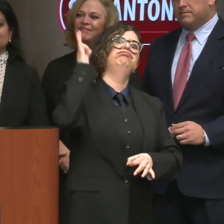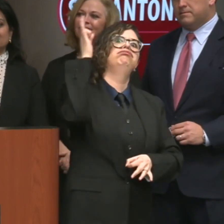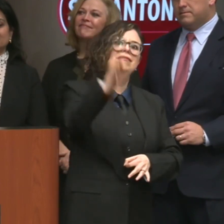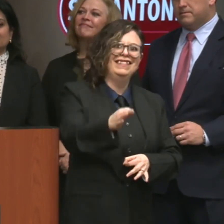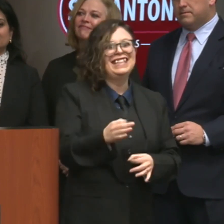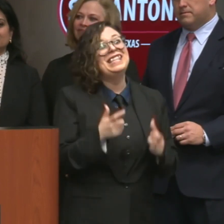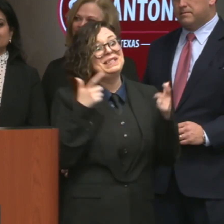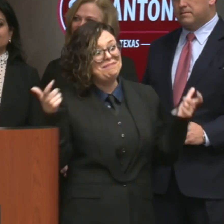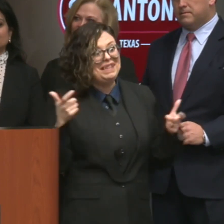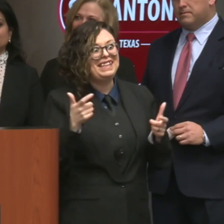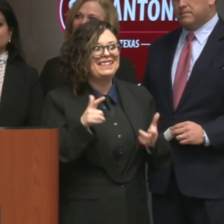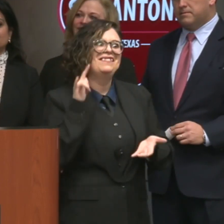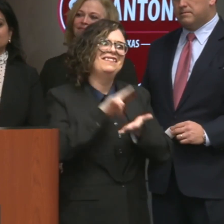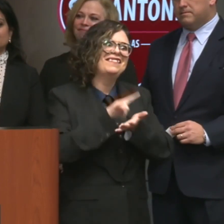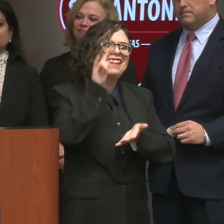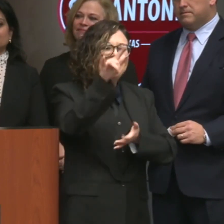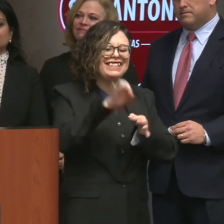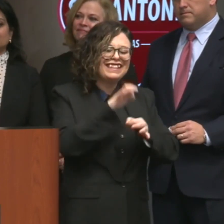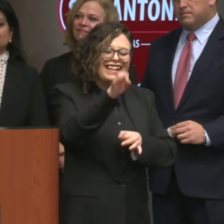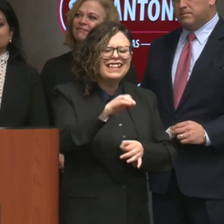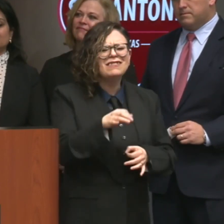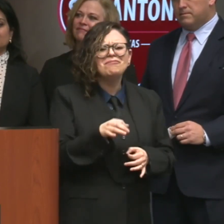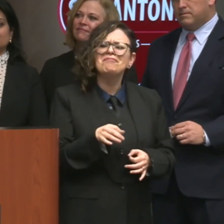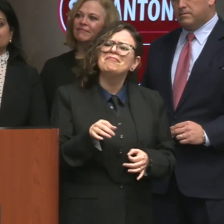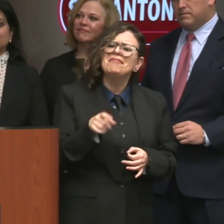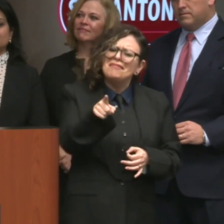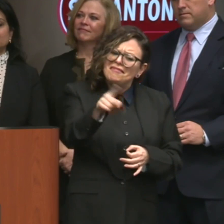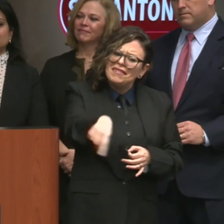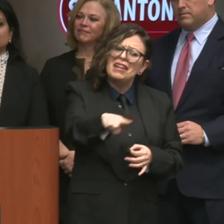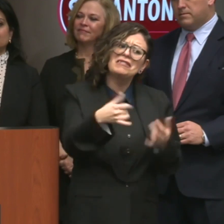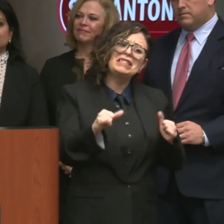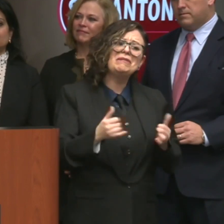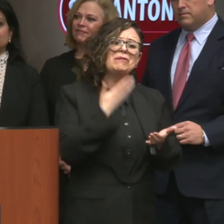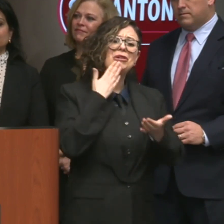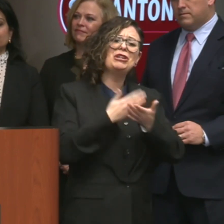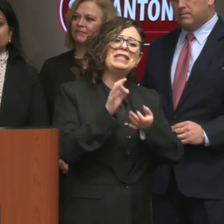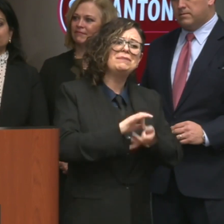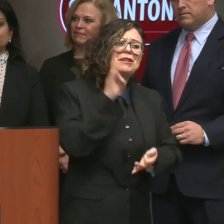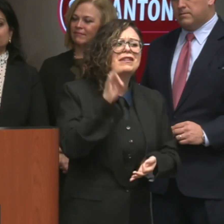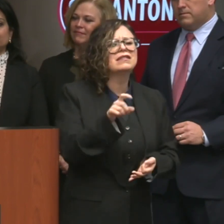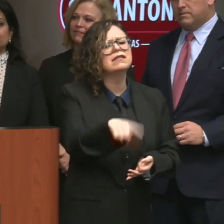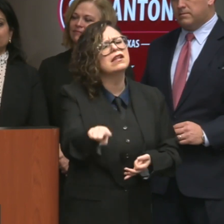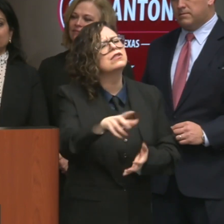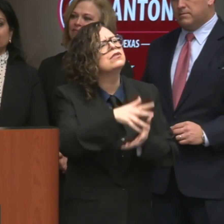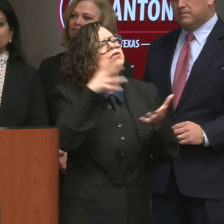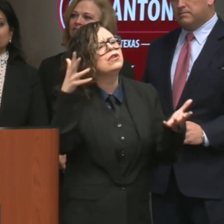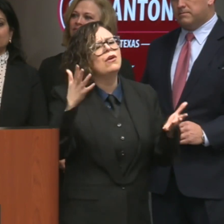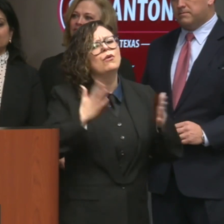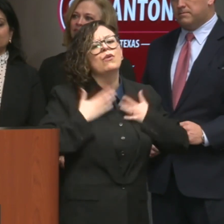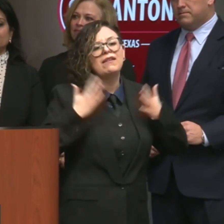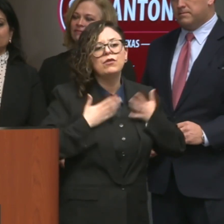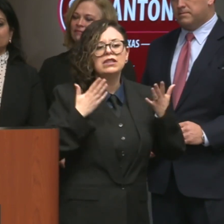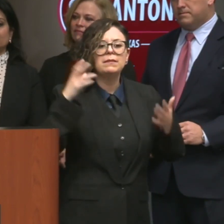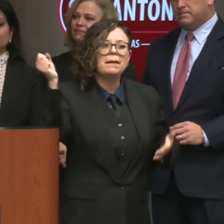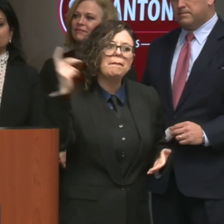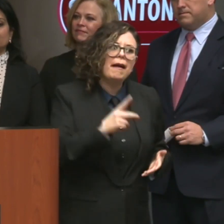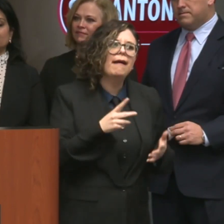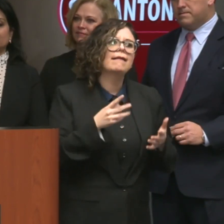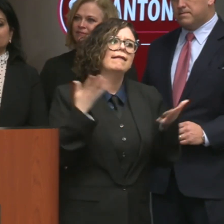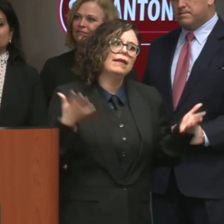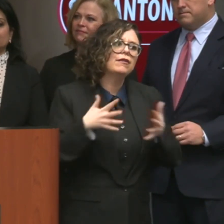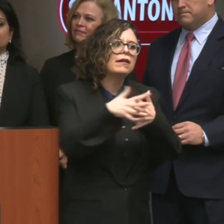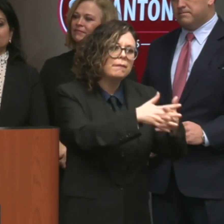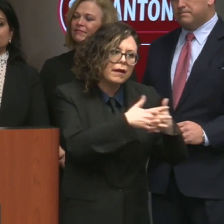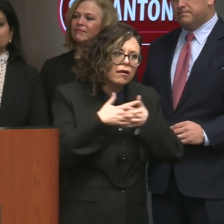delay. They're in good spirits. When I talk to them, they are so incredibly grateful to be here, to be